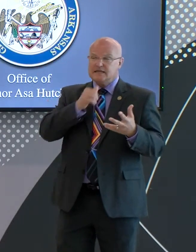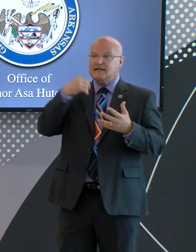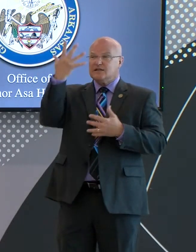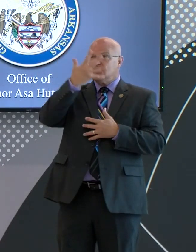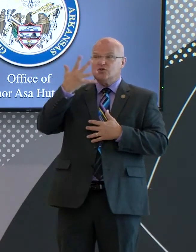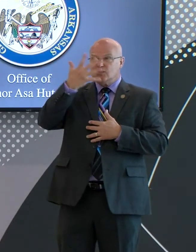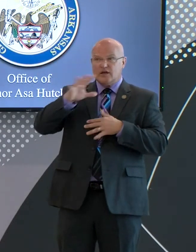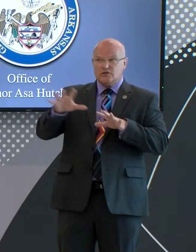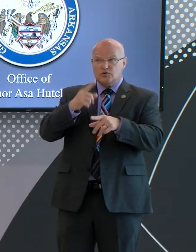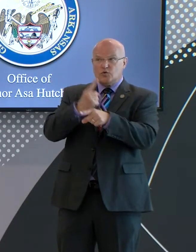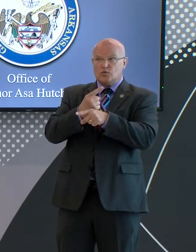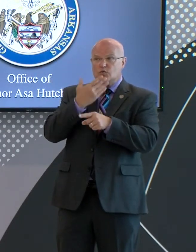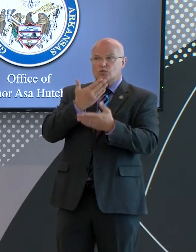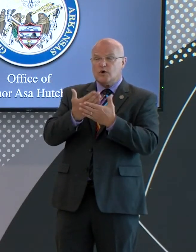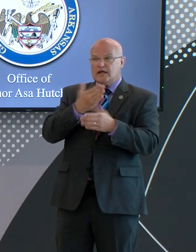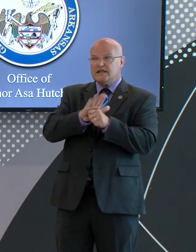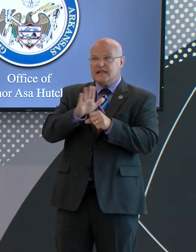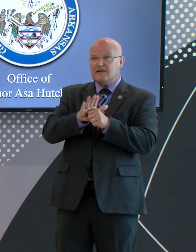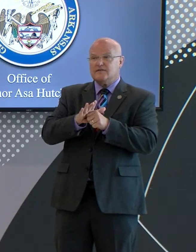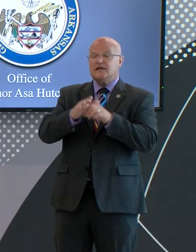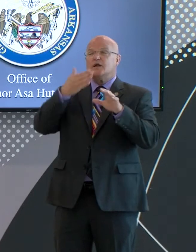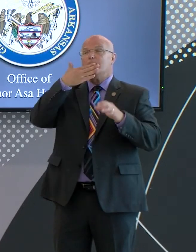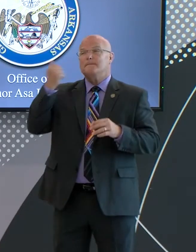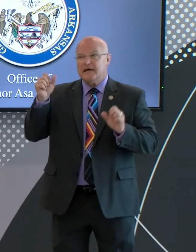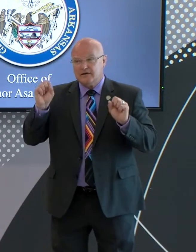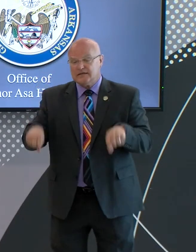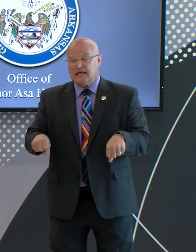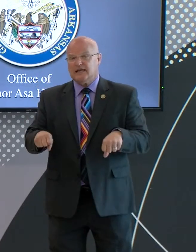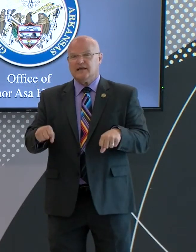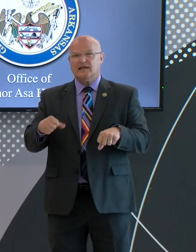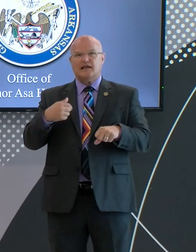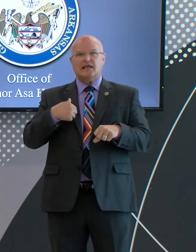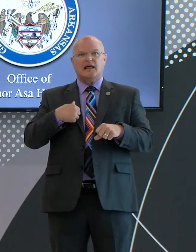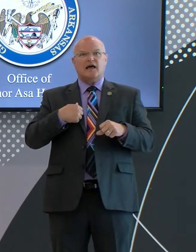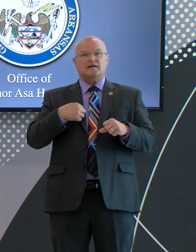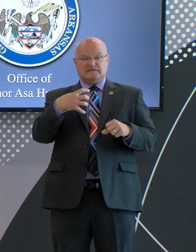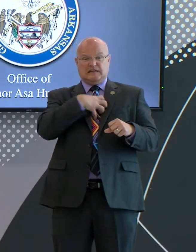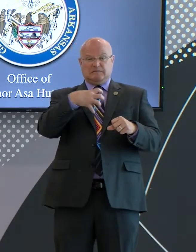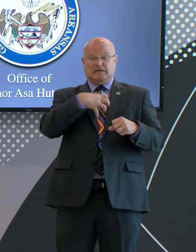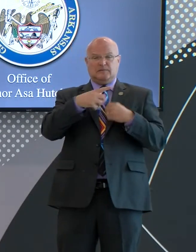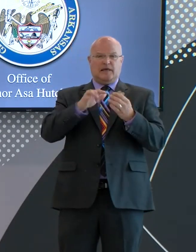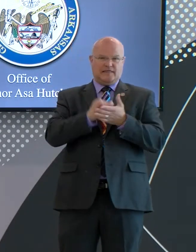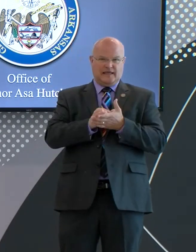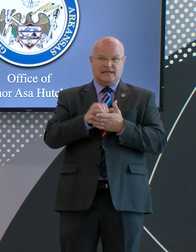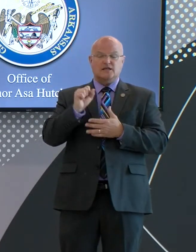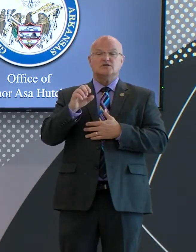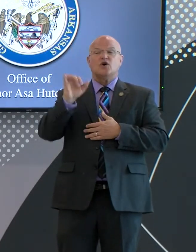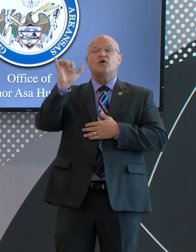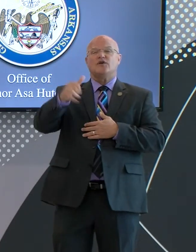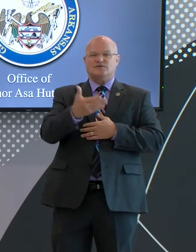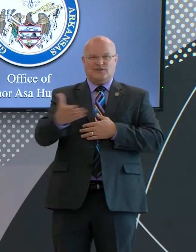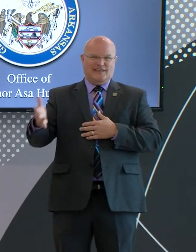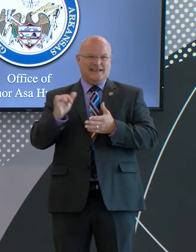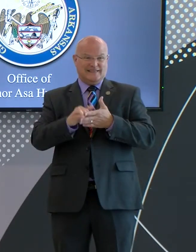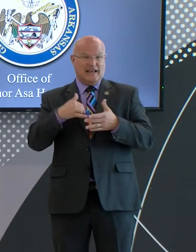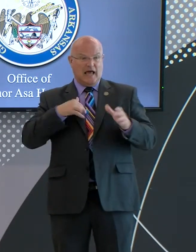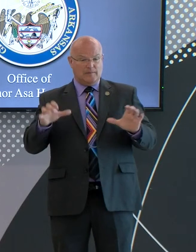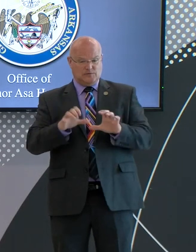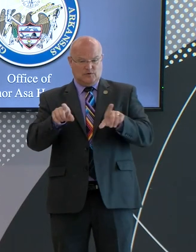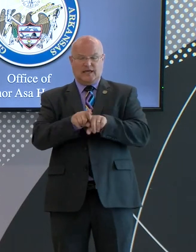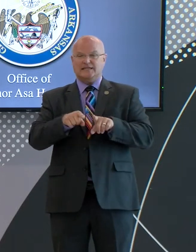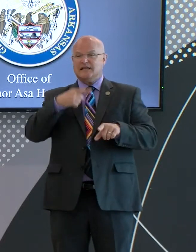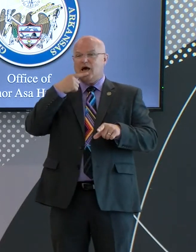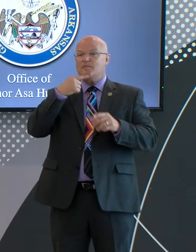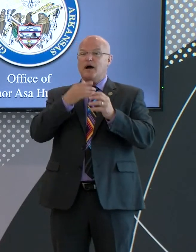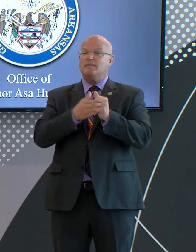look like you're doing it well enough. Can you do it better? And I'm having a lot of complaints about it. So those are things that I'm doing as a